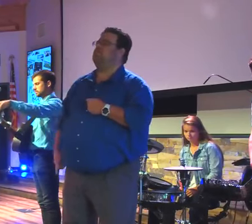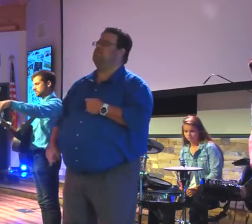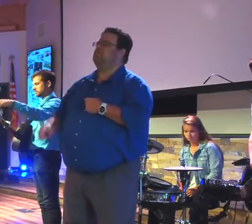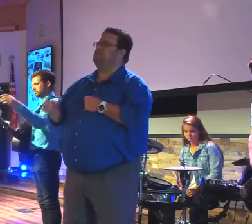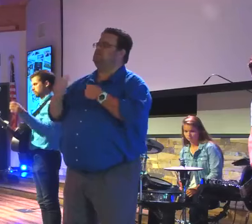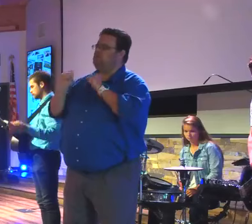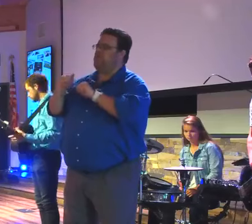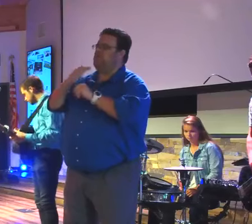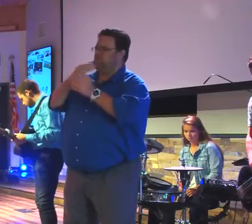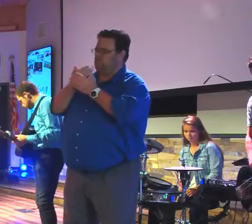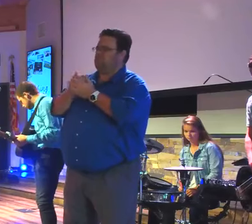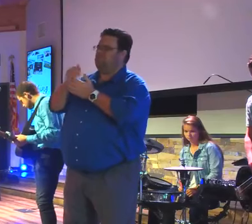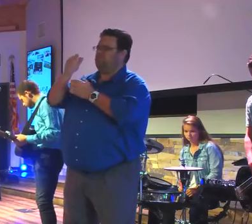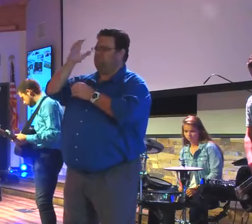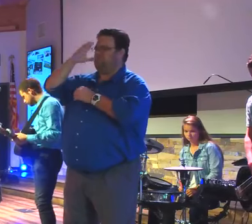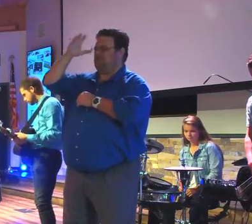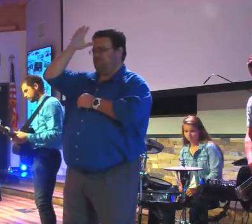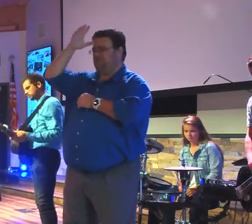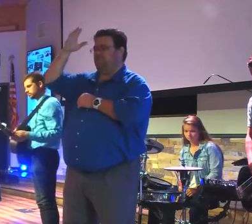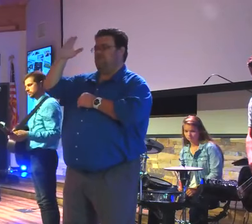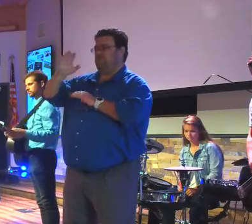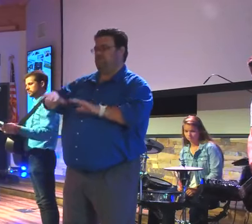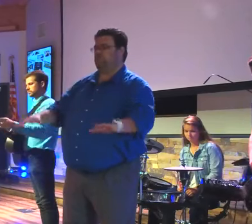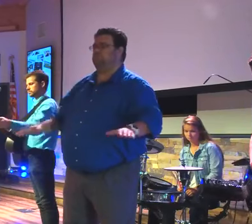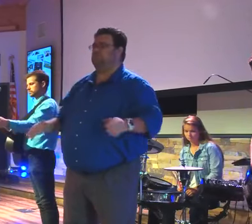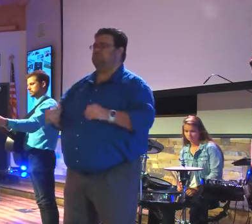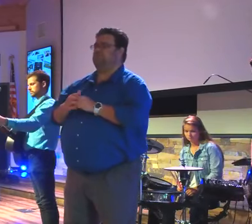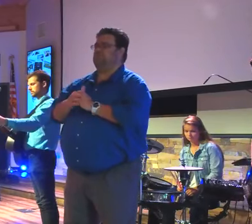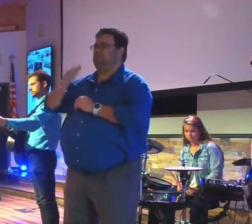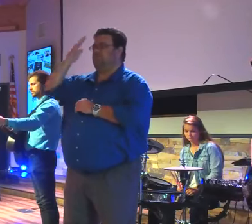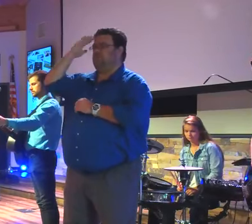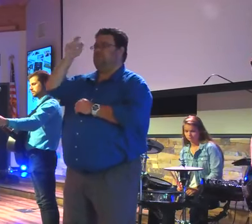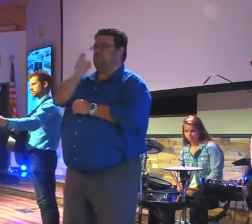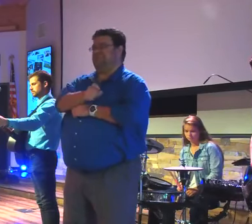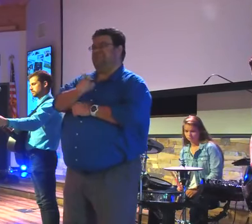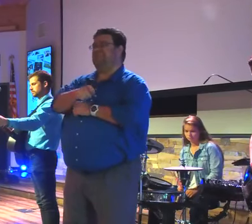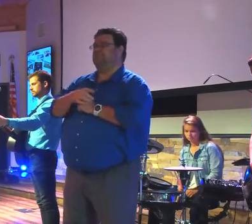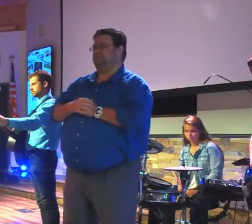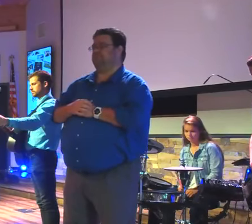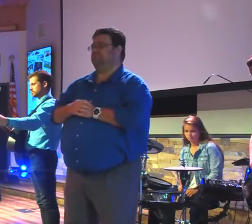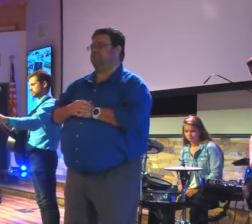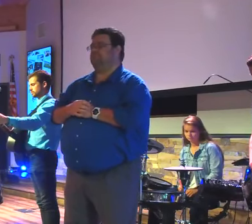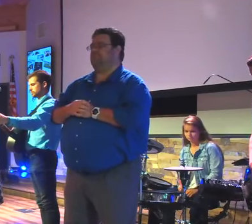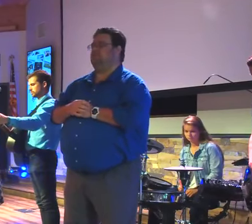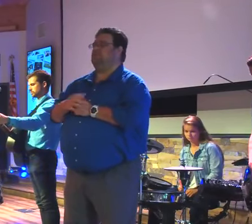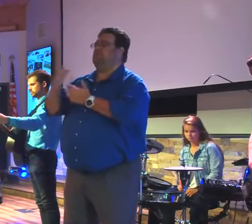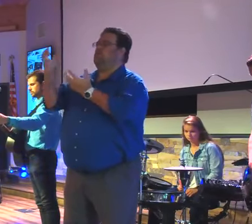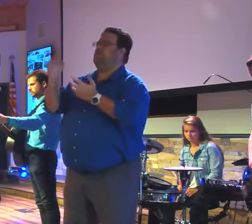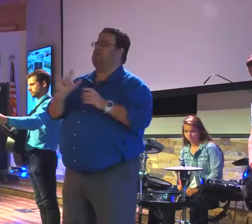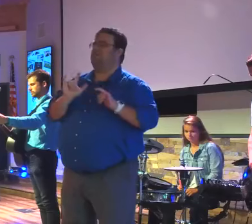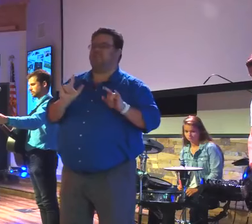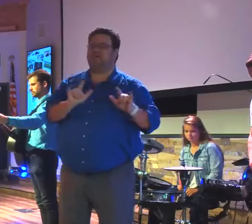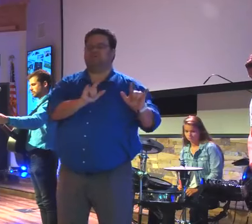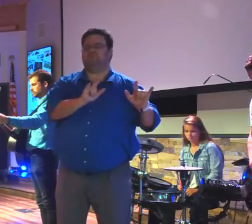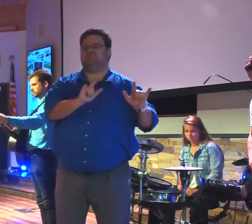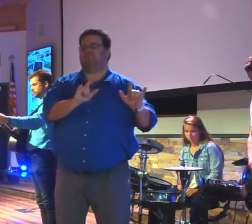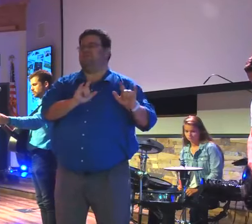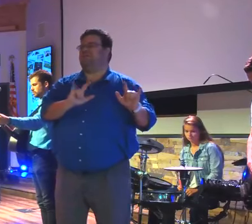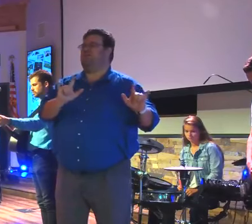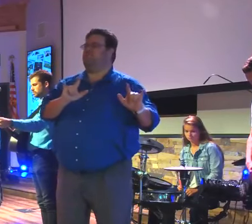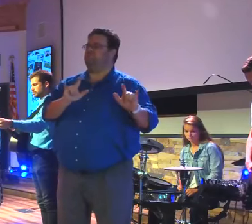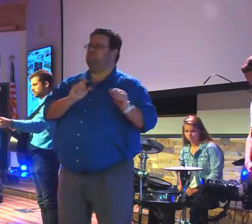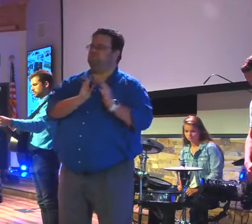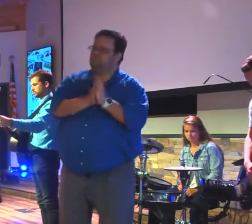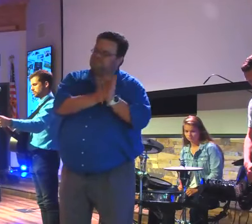parents, godly parents for our kids. We know they need that, and we just want to love them. We want to love them